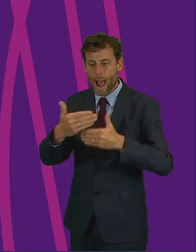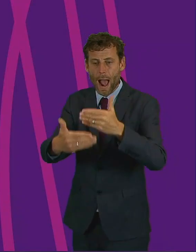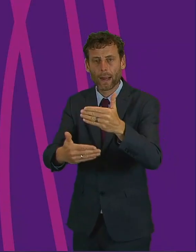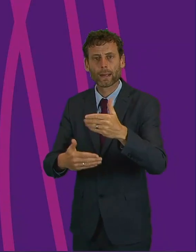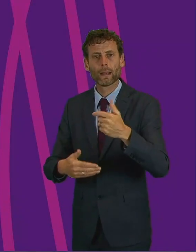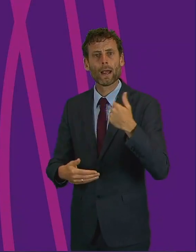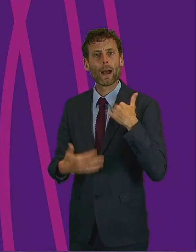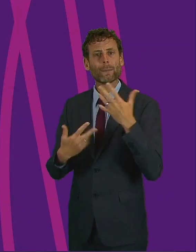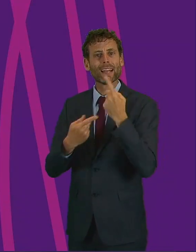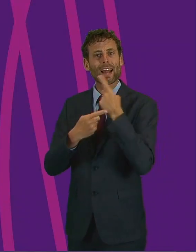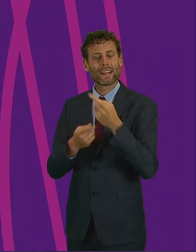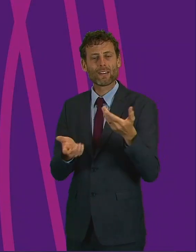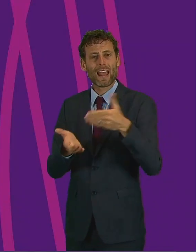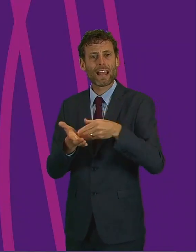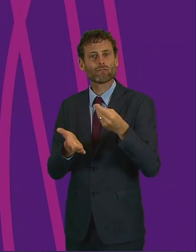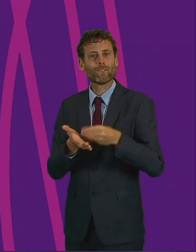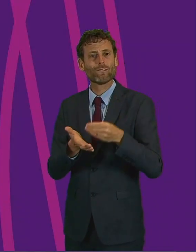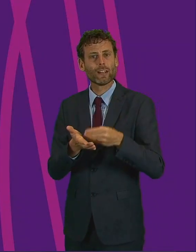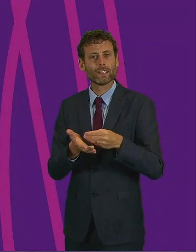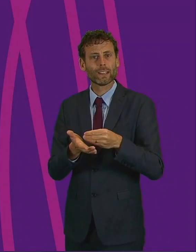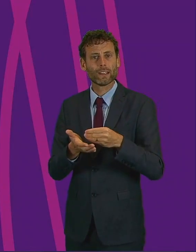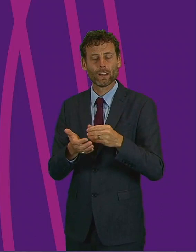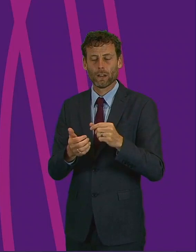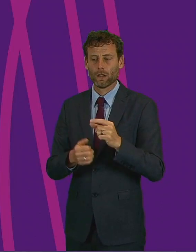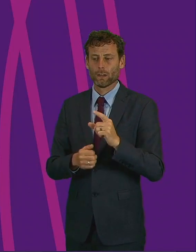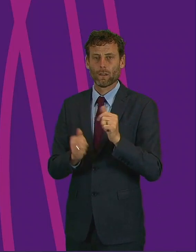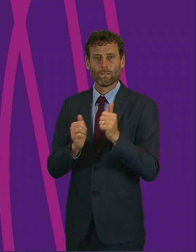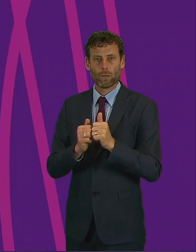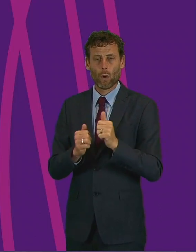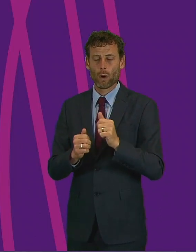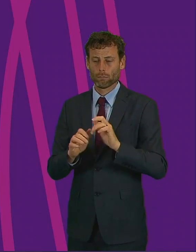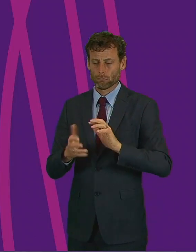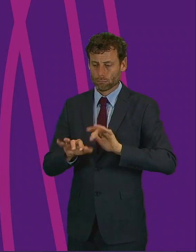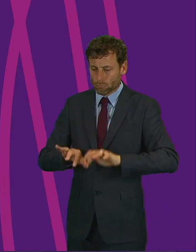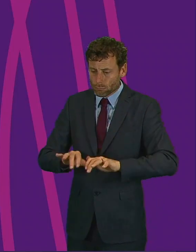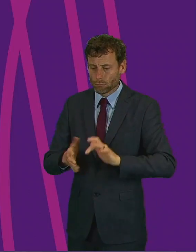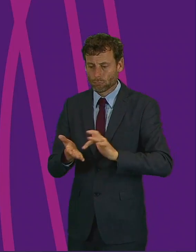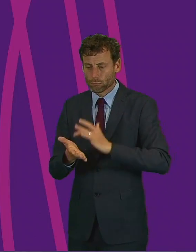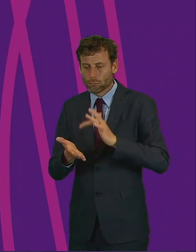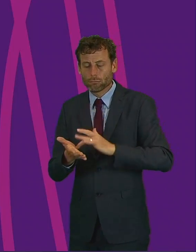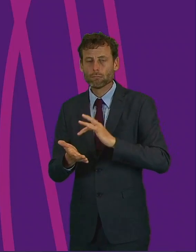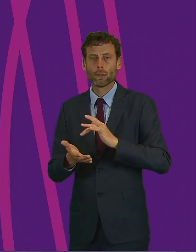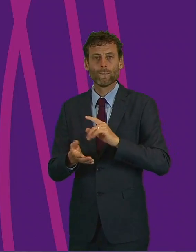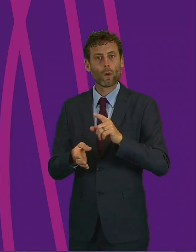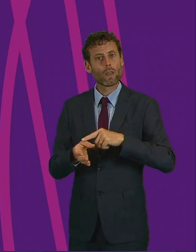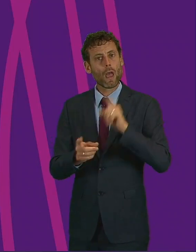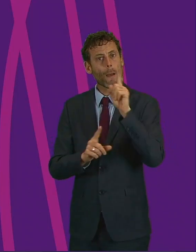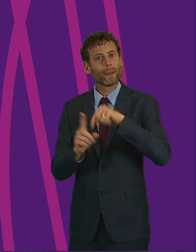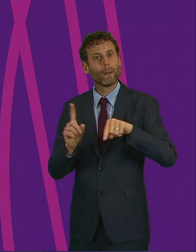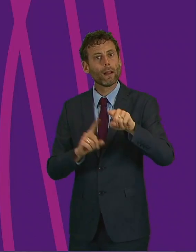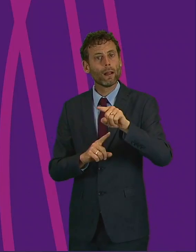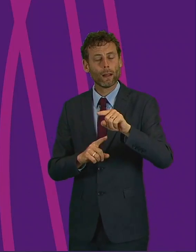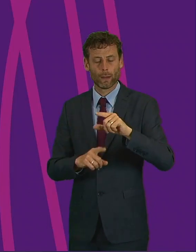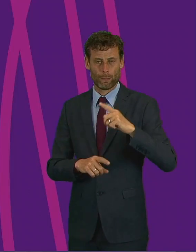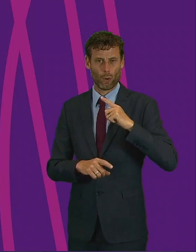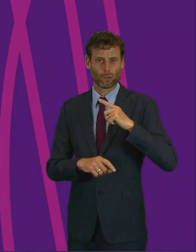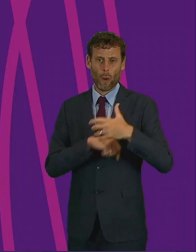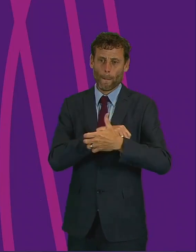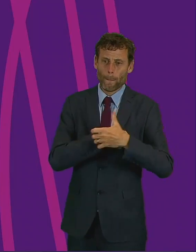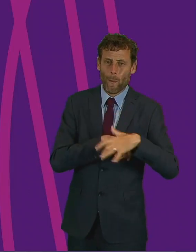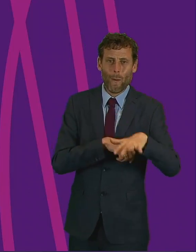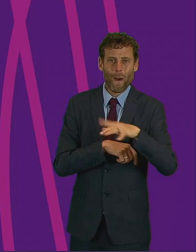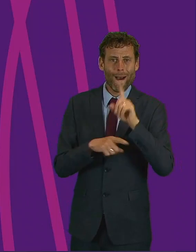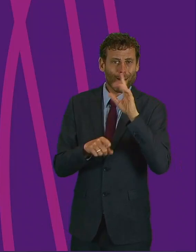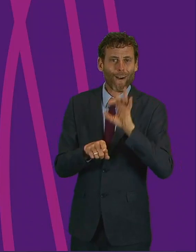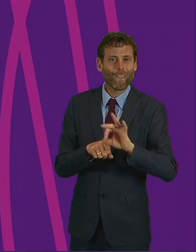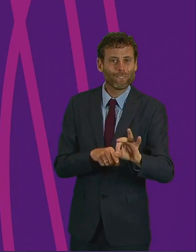I announced additional funding for electronic devices for young people in deprived areas to make sure that they are not losing out in that way. And there'll be a